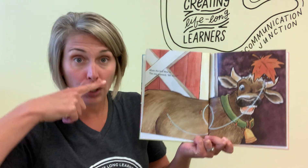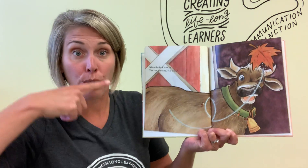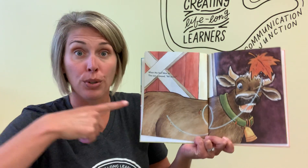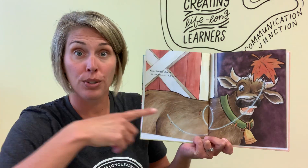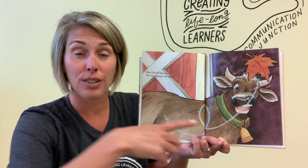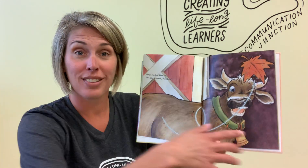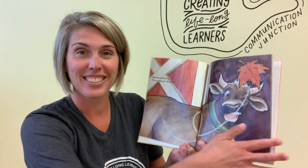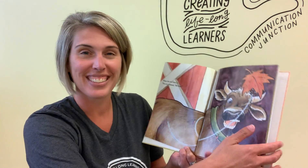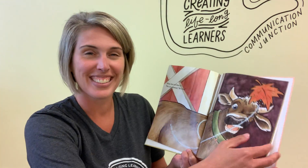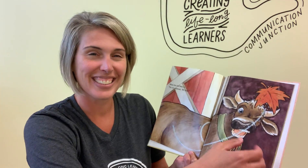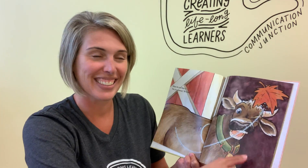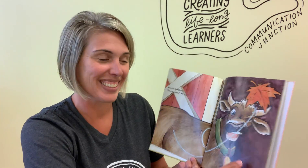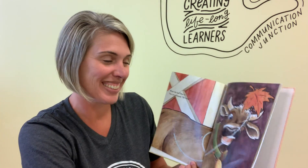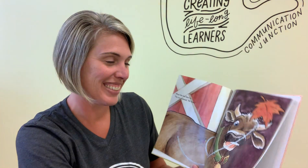achoo!